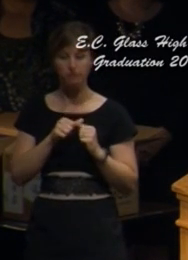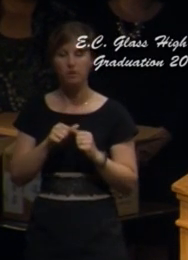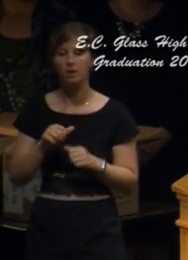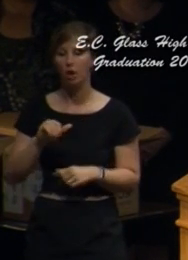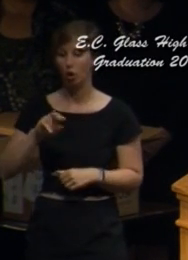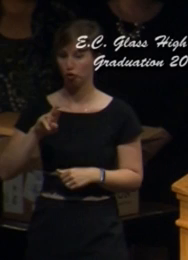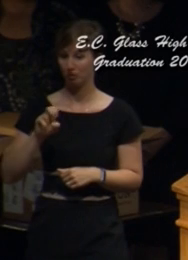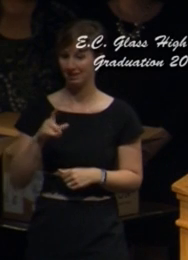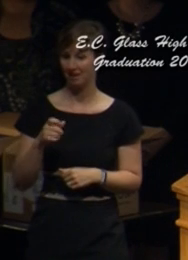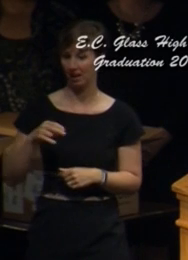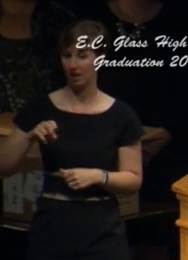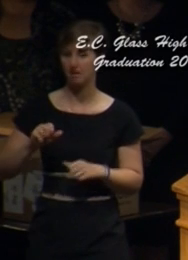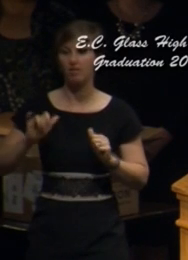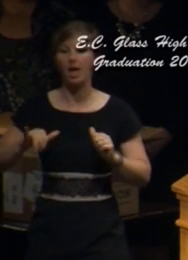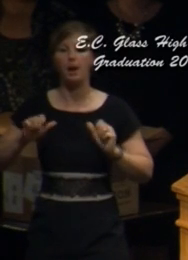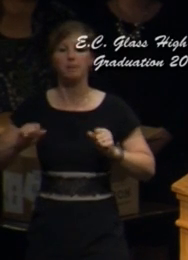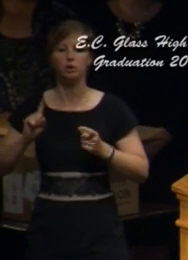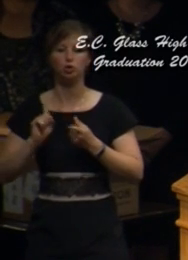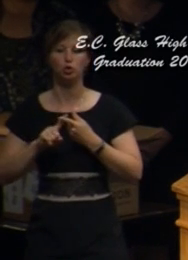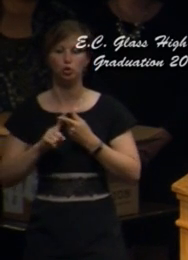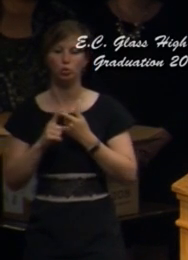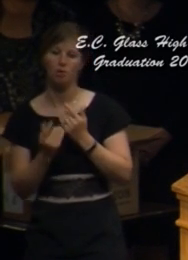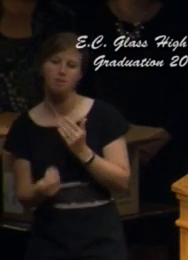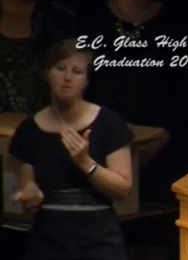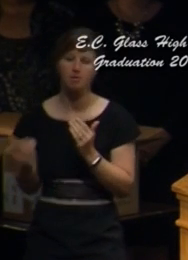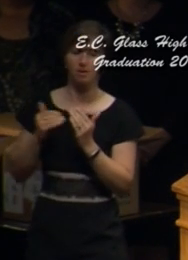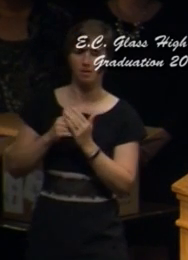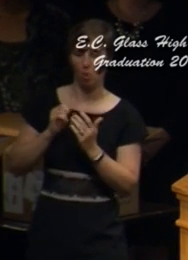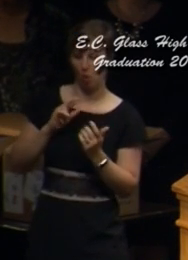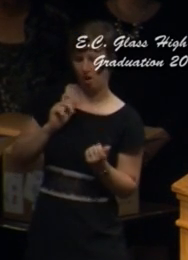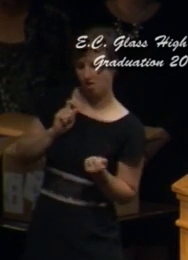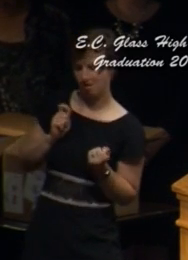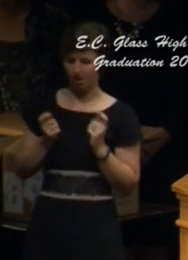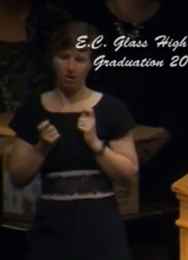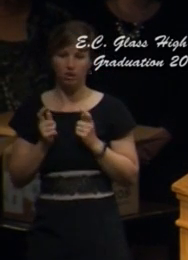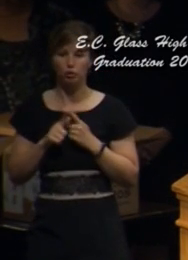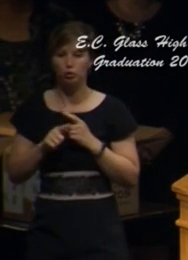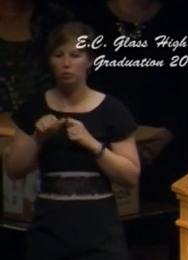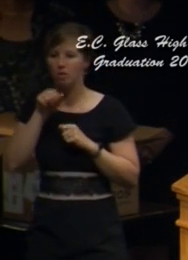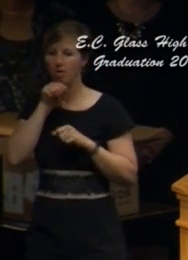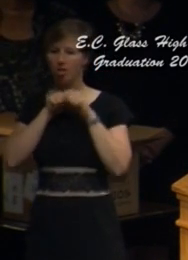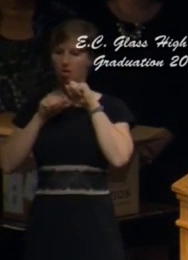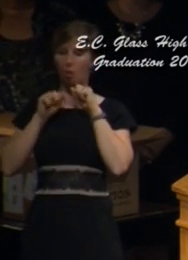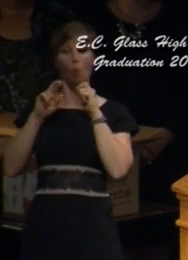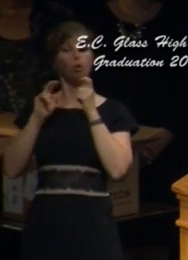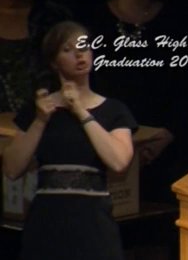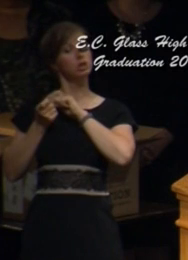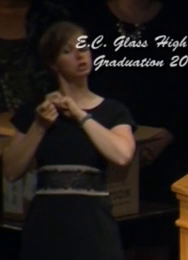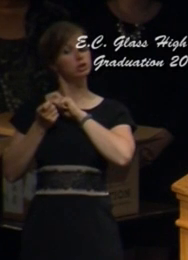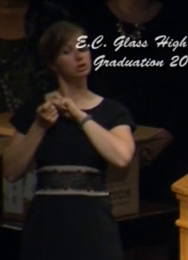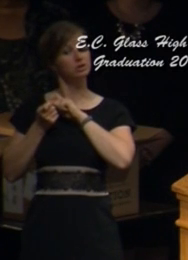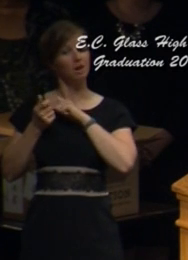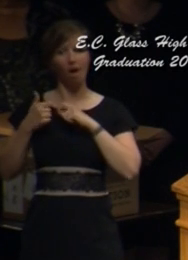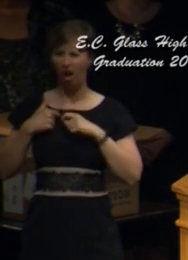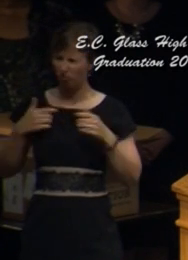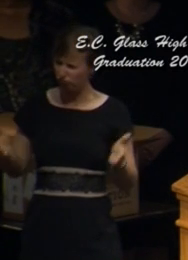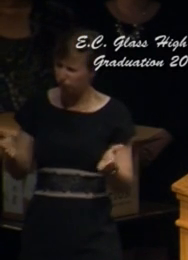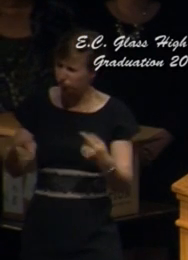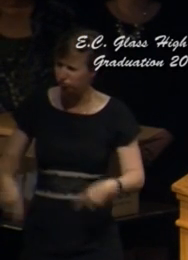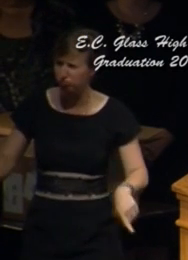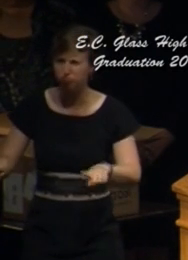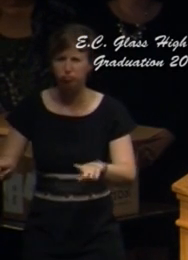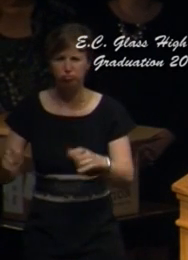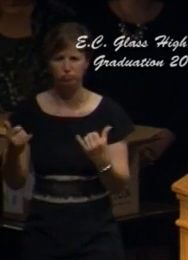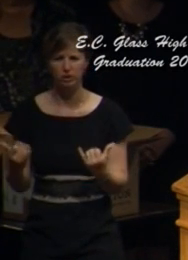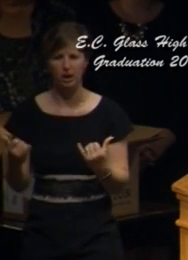an ability to recover from or adjust easily to misfortune or change. I encourage each of you